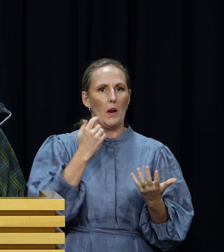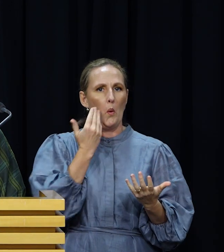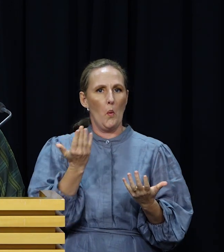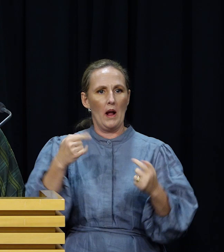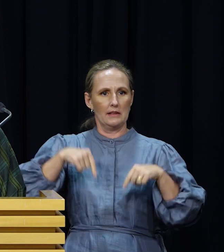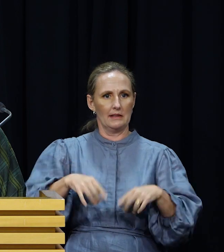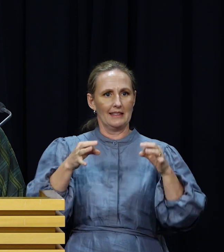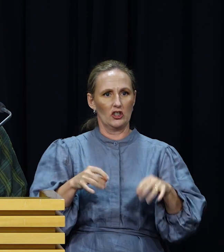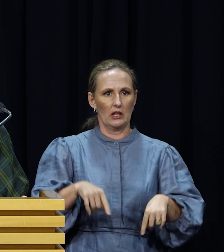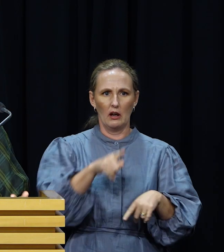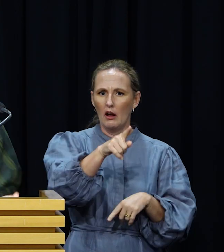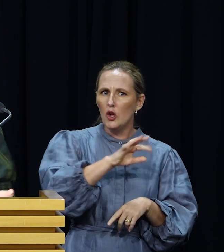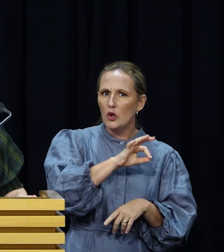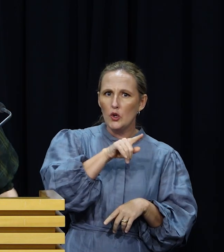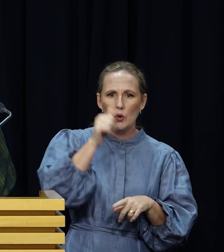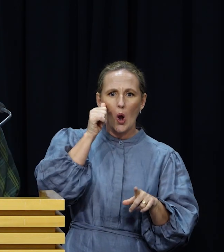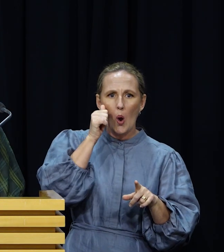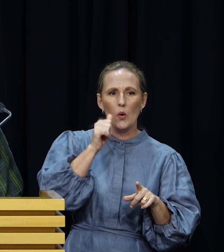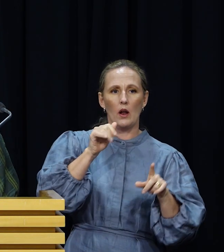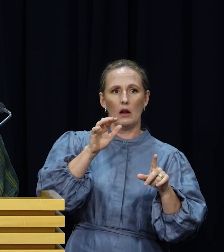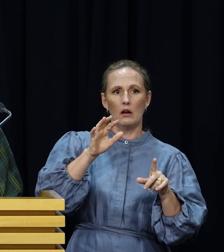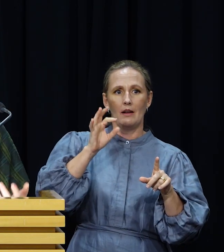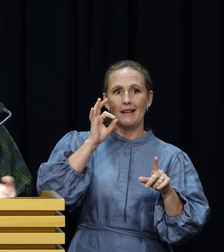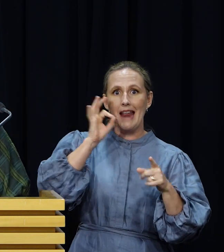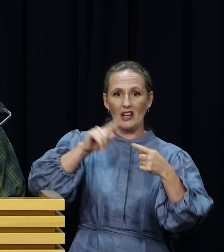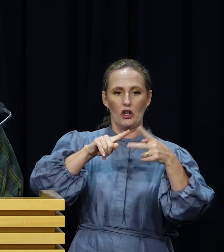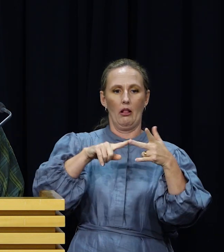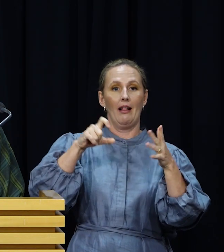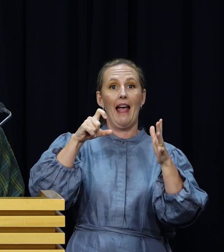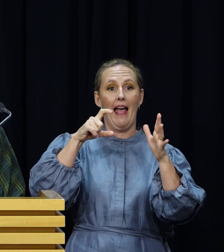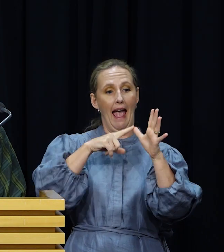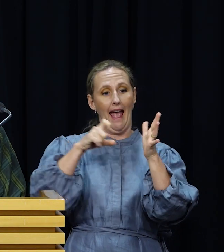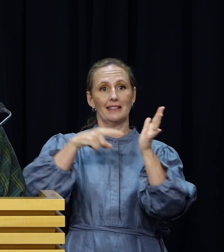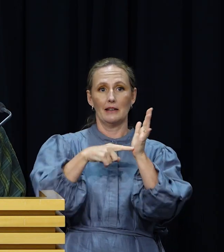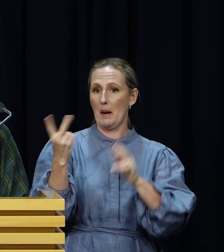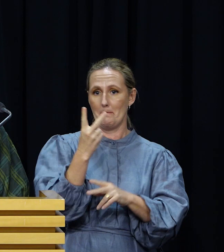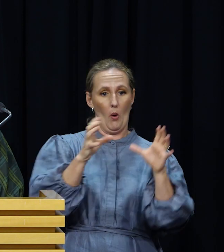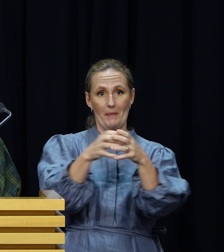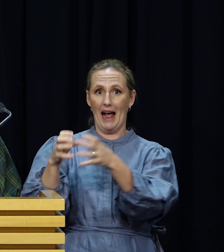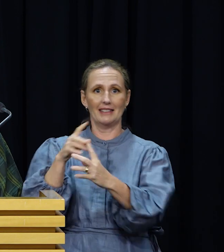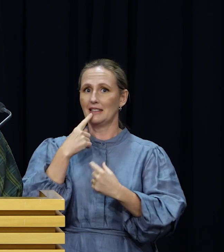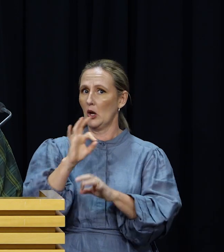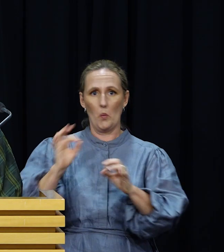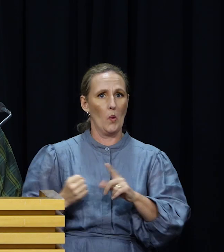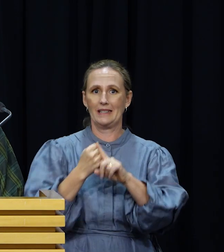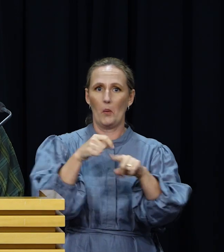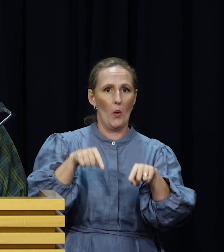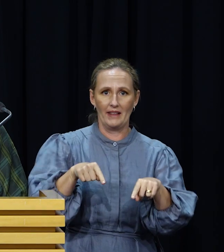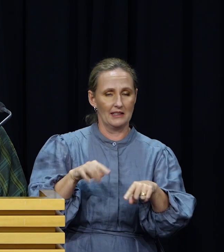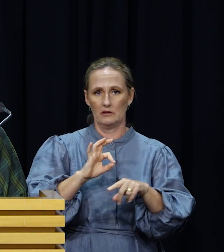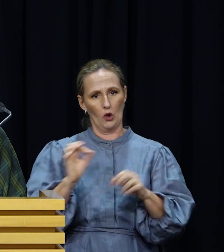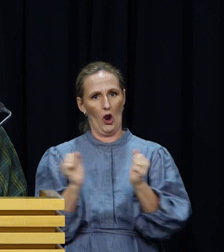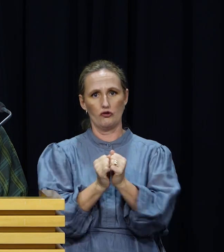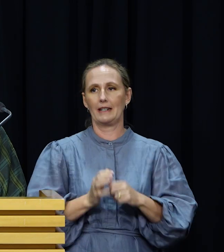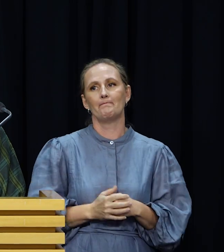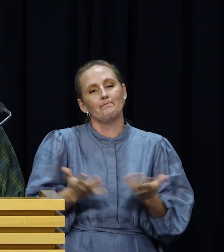know that it's not going to pass. National Impact have said that they're not going to support it. So I'm not going to make any assumption. I do think that we